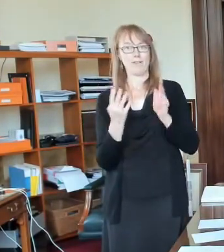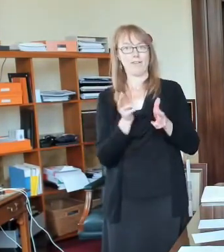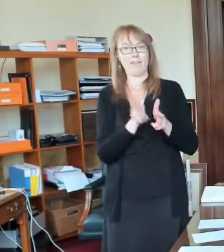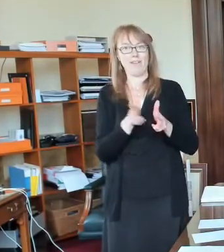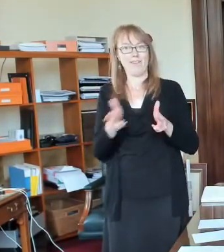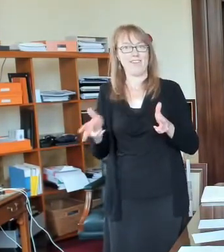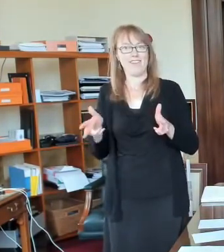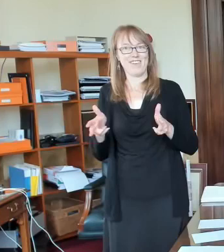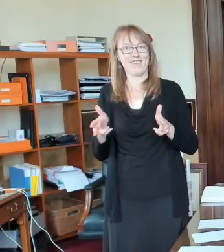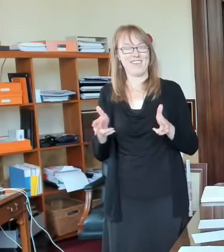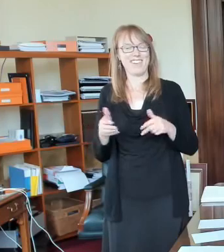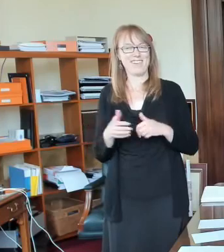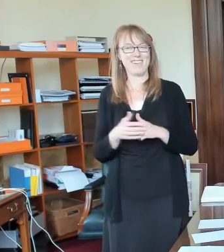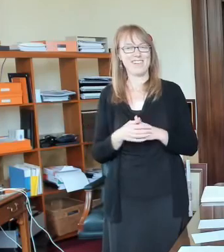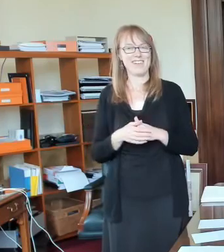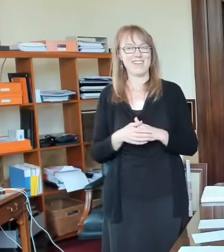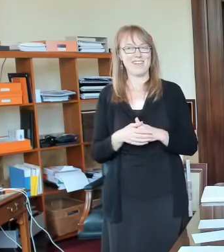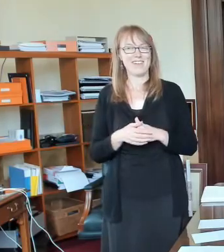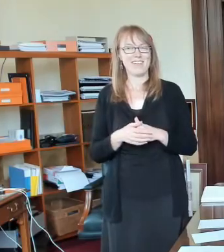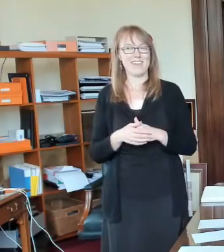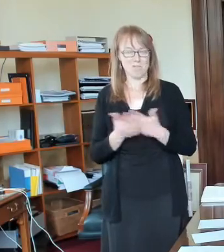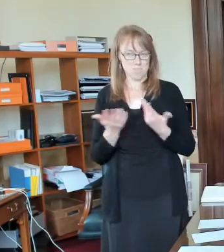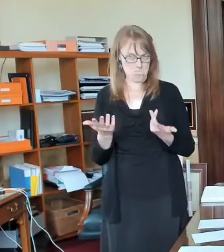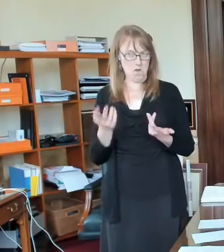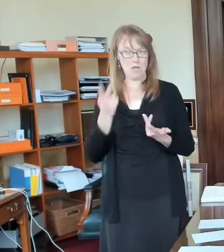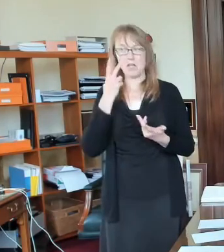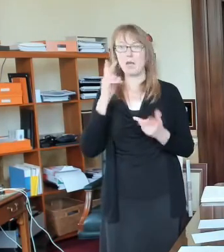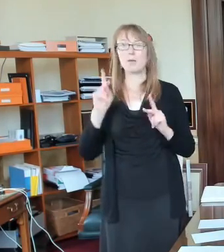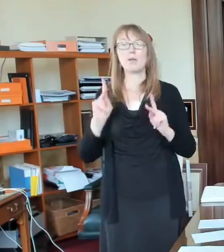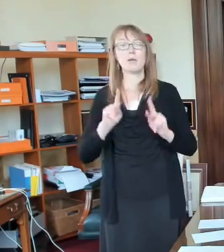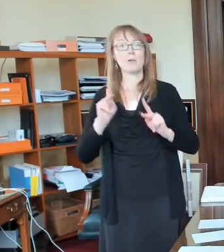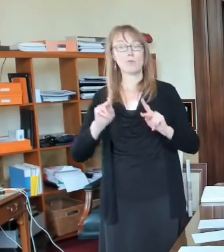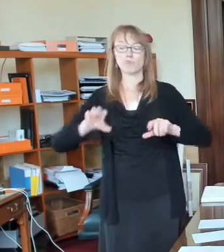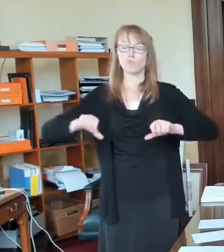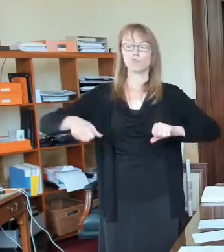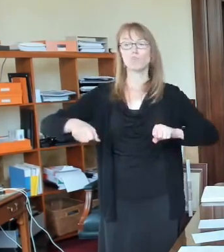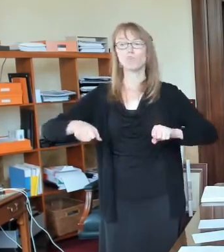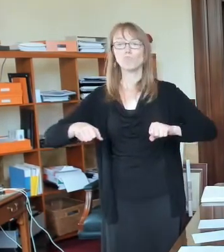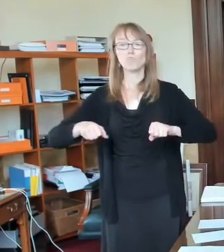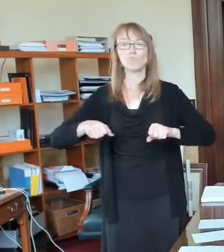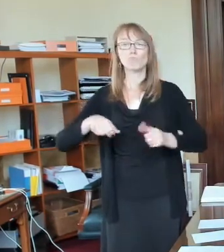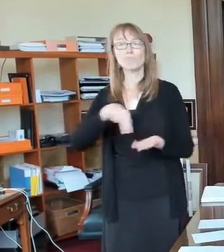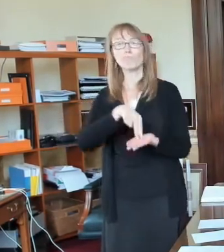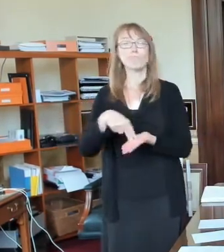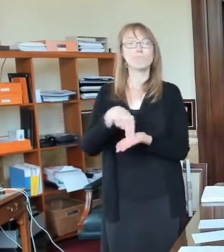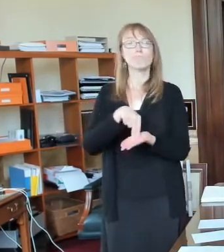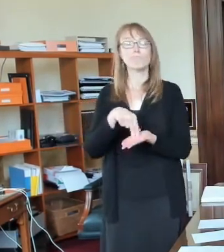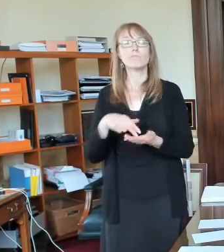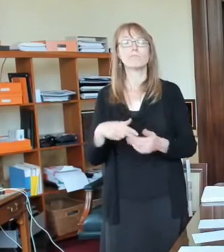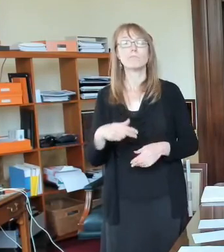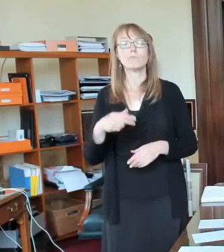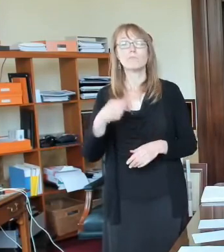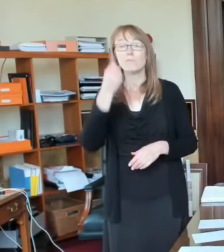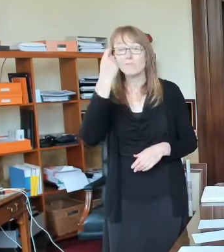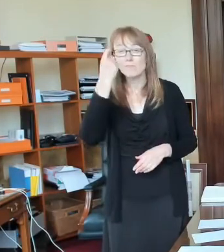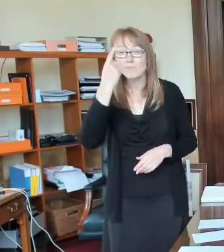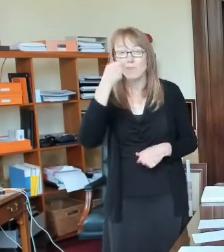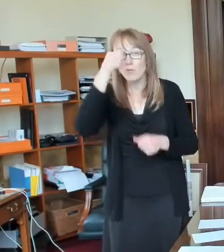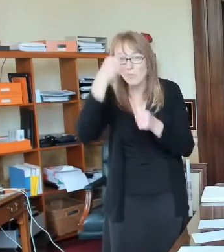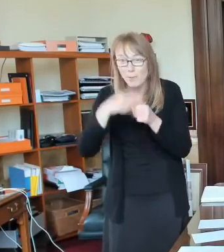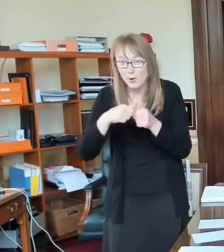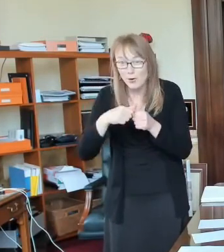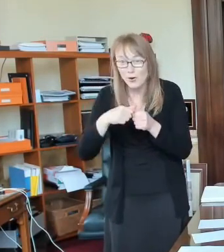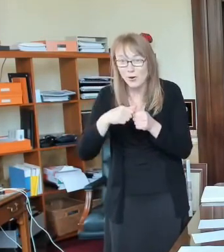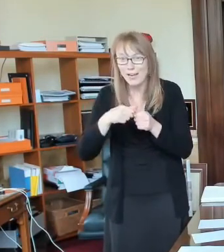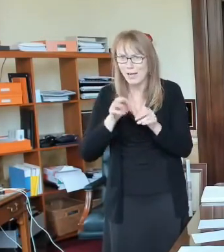window. And I have been seeing people ride them. Now, bear in mind, you probably should, you know,